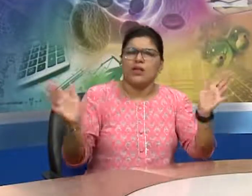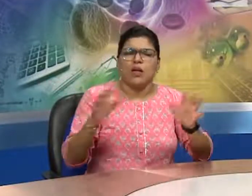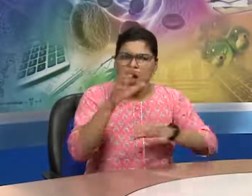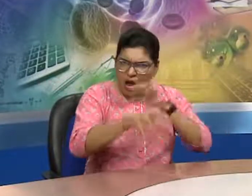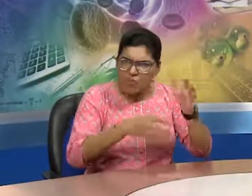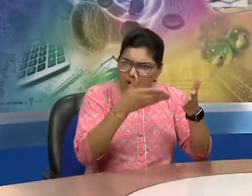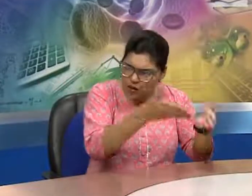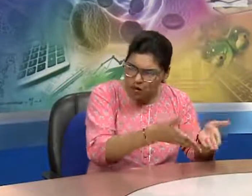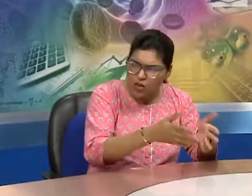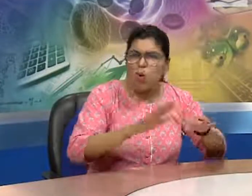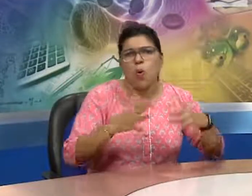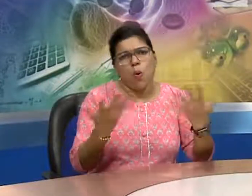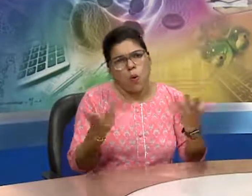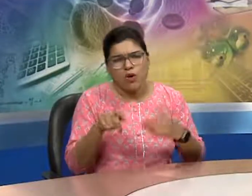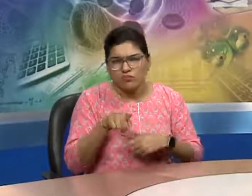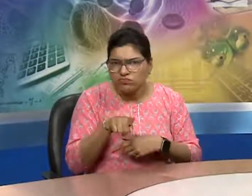cold or ice.